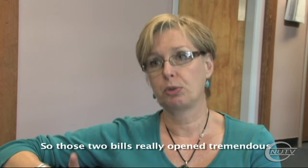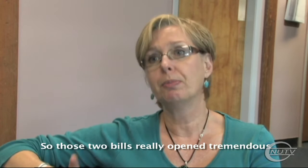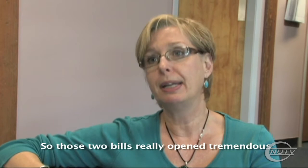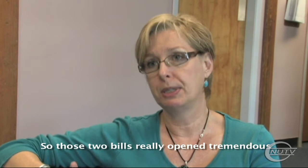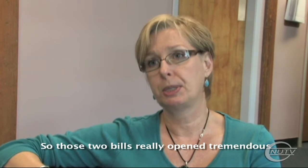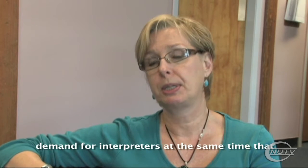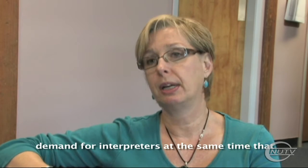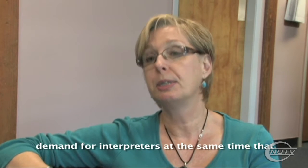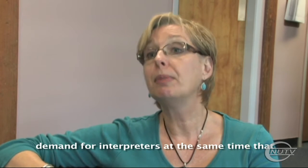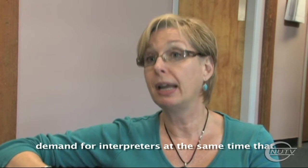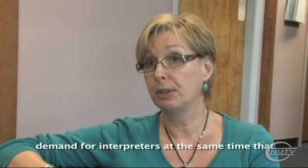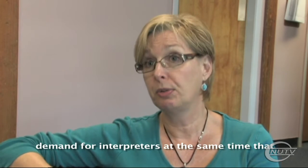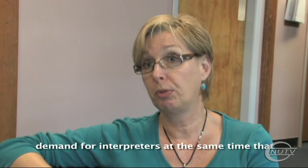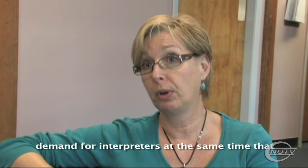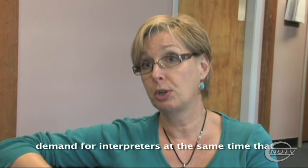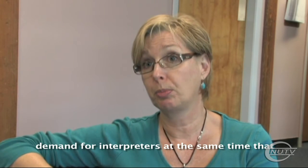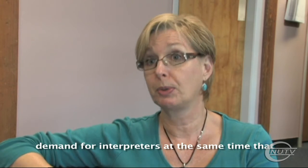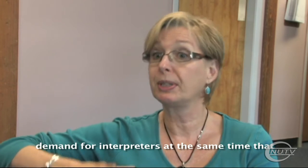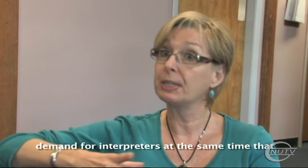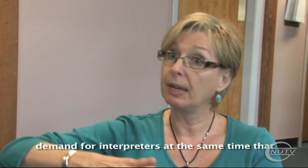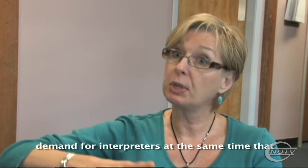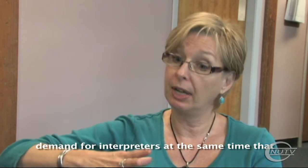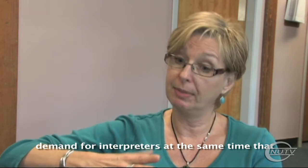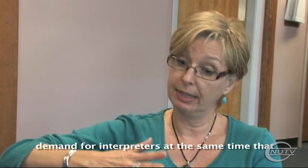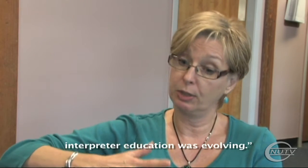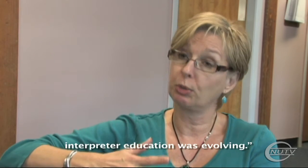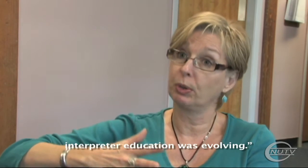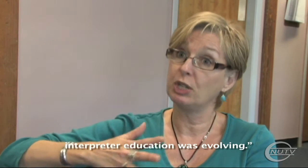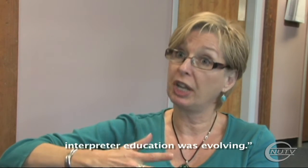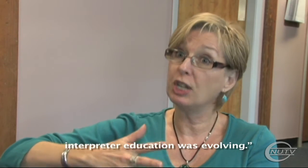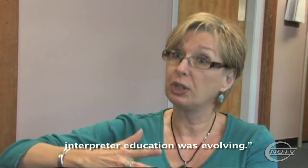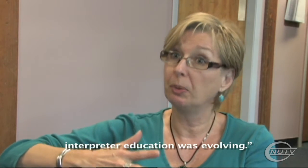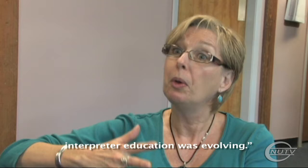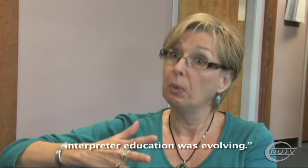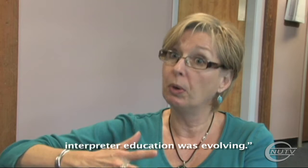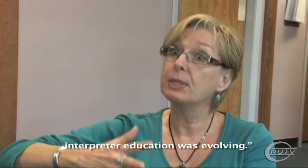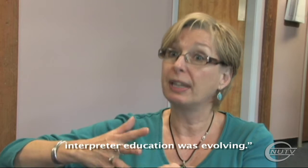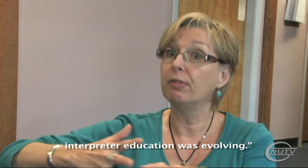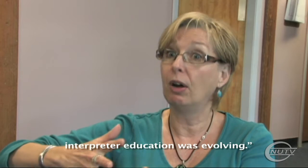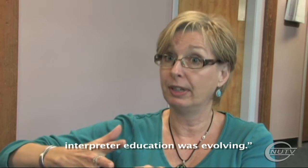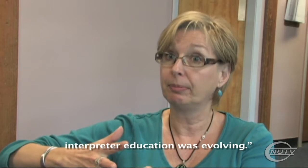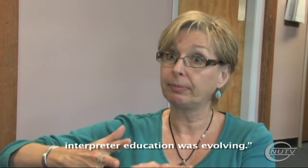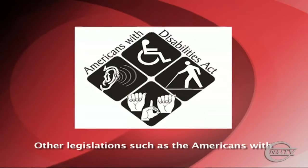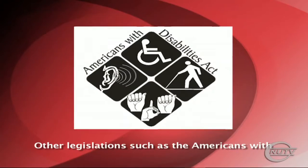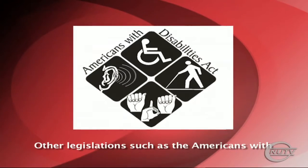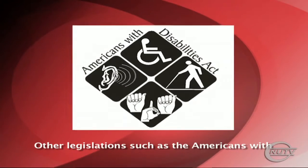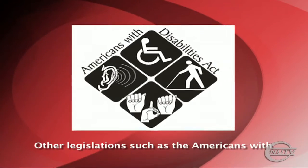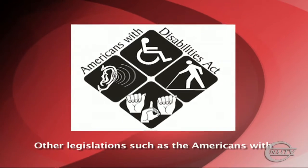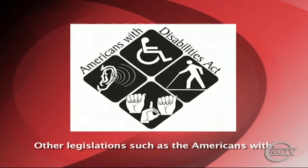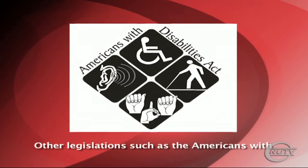opened tremendous demand for interpreters at the same time that interpreter education was evolving.